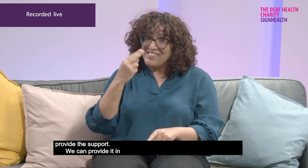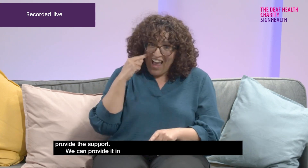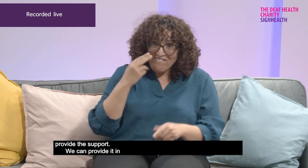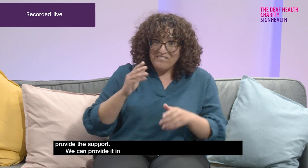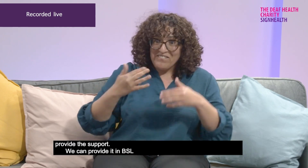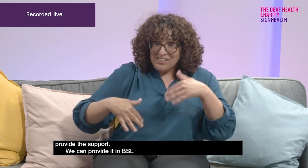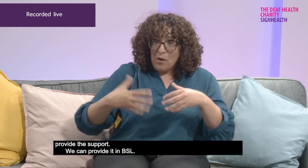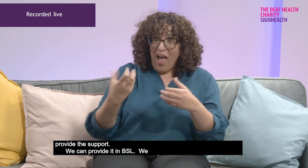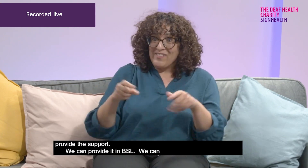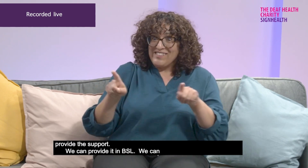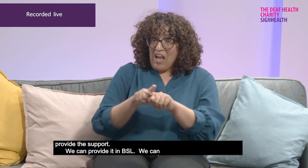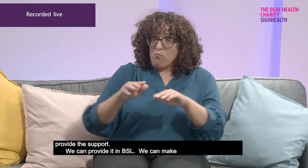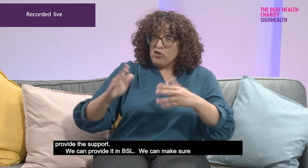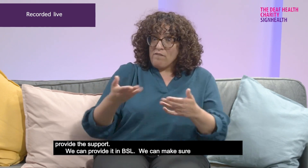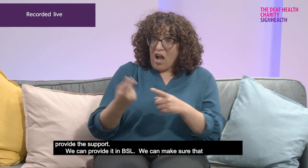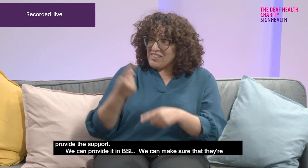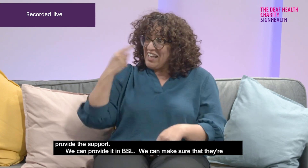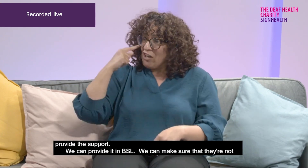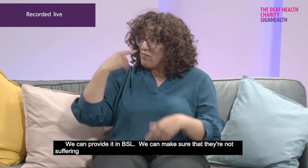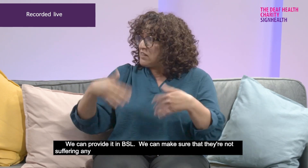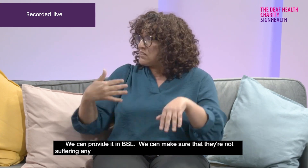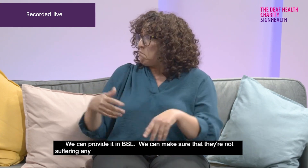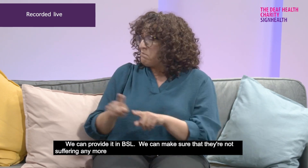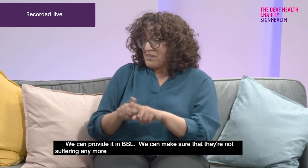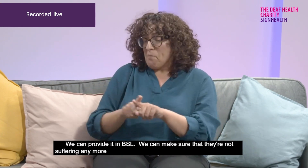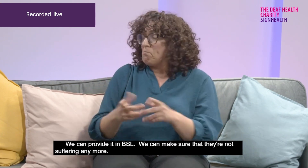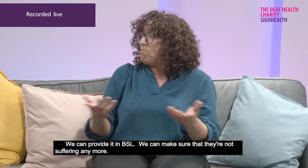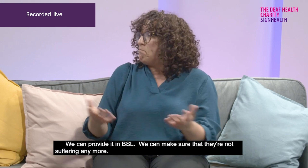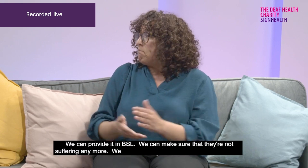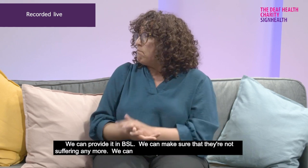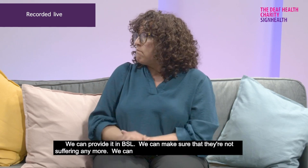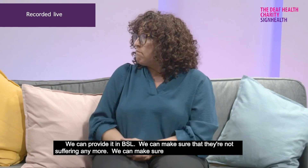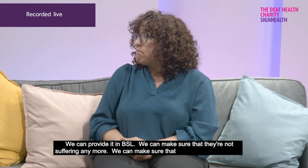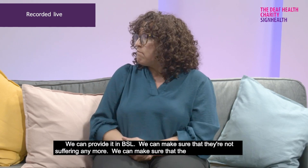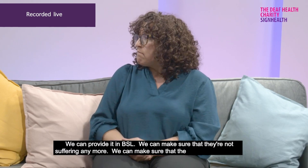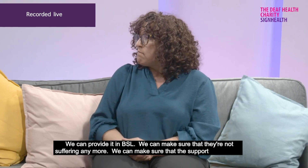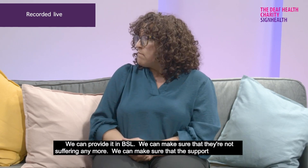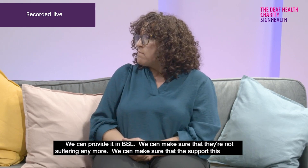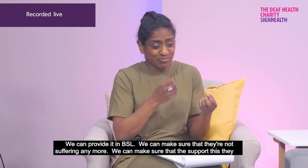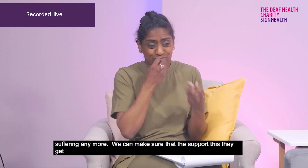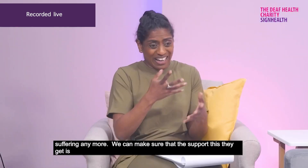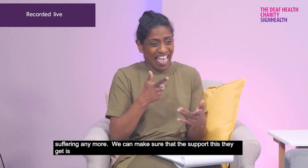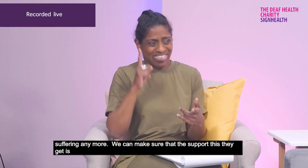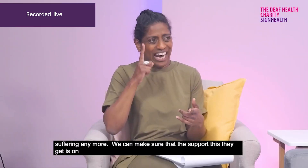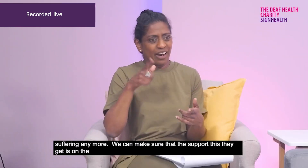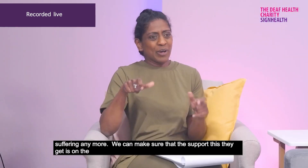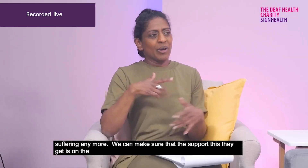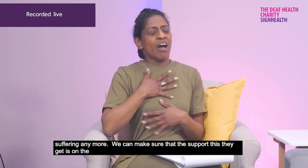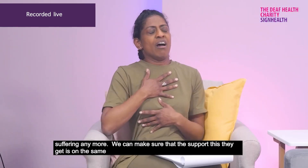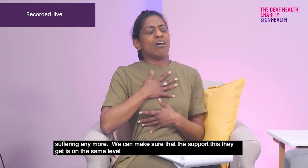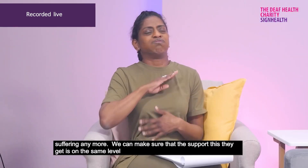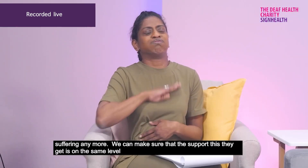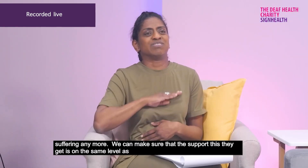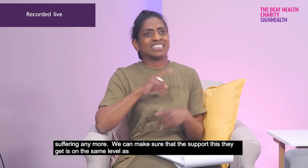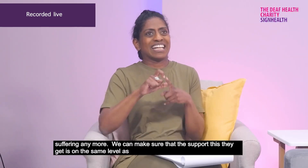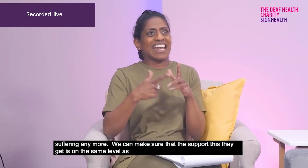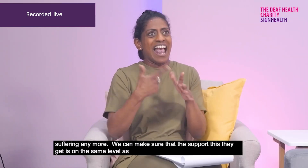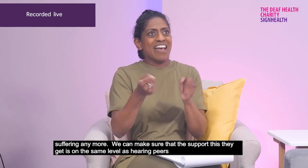can provide it in BSL. We can make sure that they're not suffering anymore. We can make sure that the support that they get is on the same level as